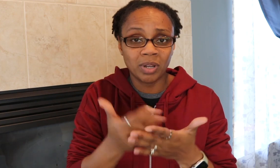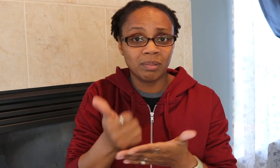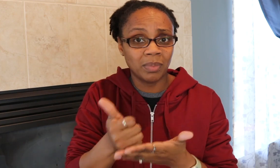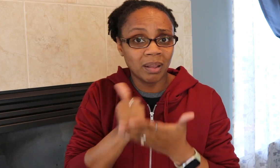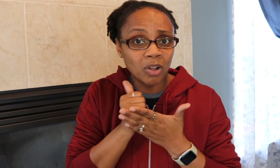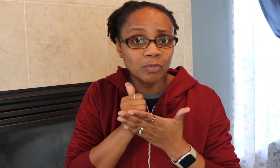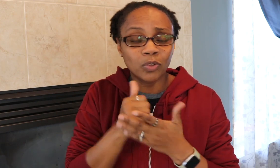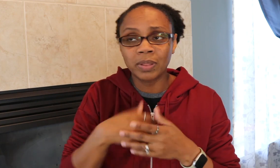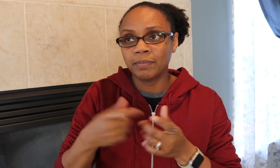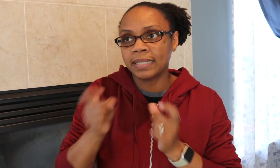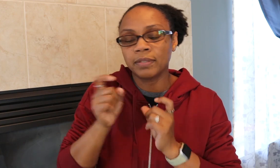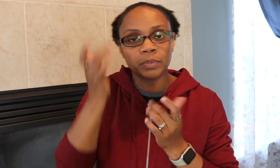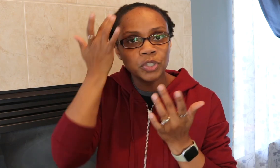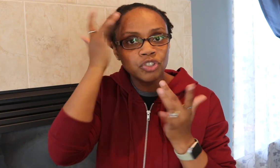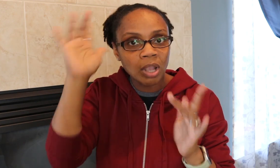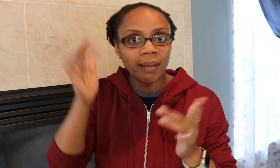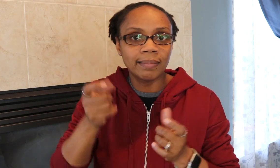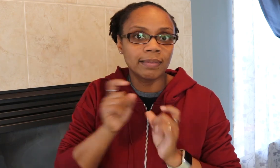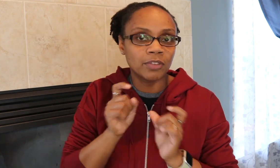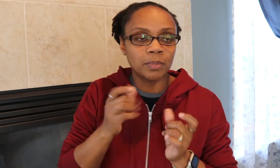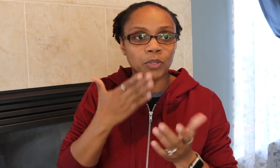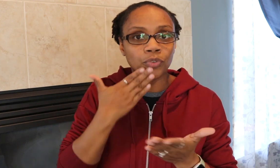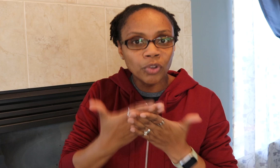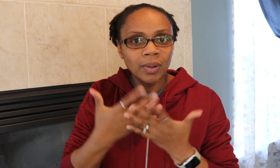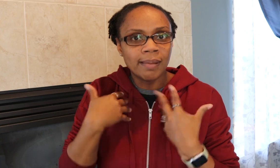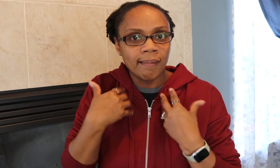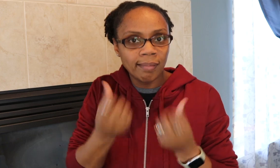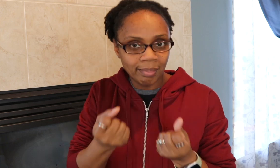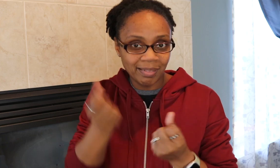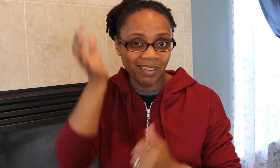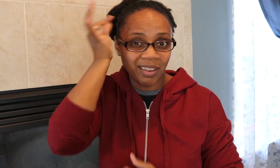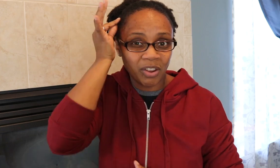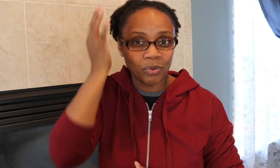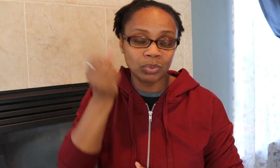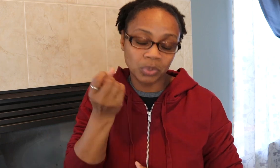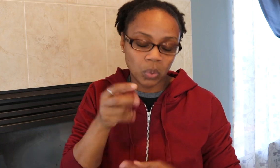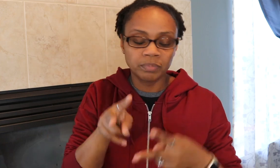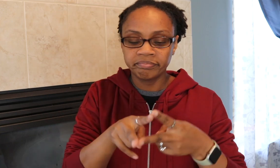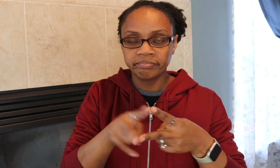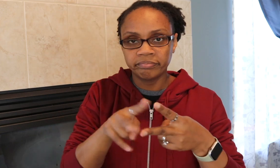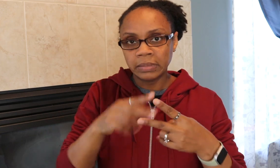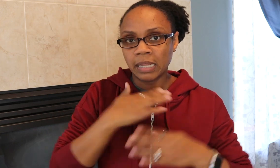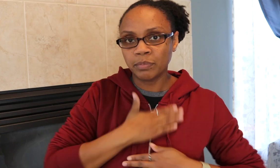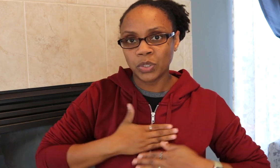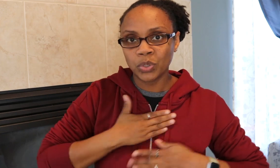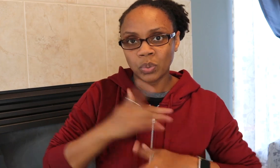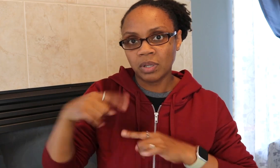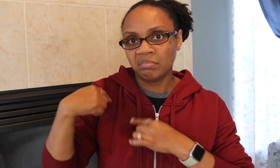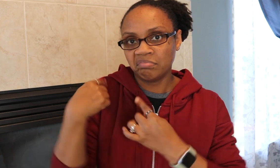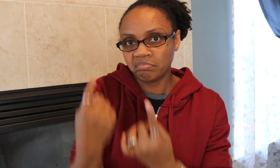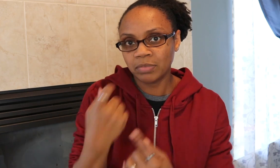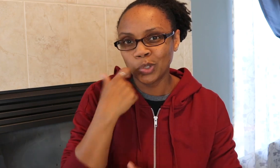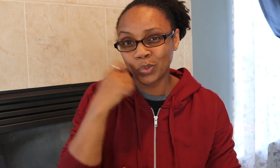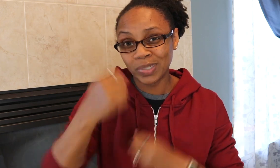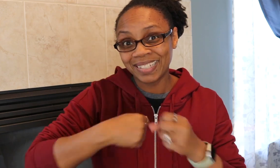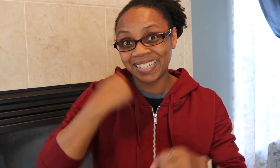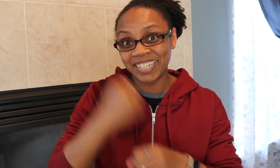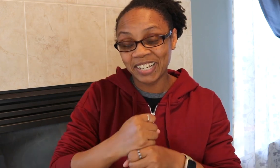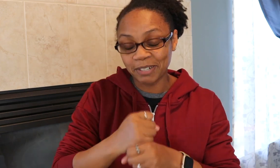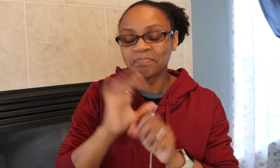I've been using, and they've both been so helpful. They give me shine, they give me healthy hair, so very, very beneficial. And